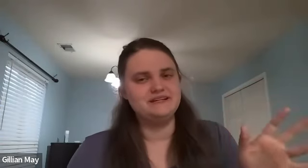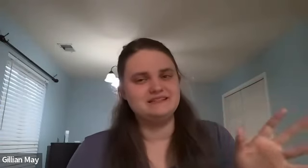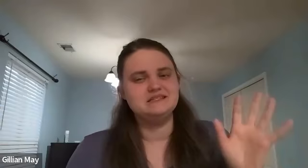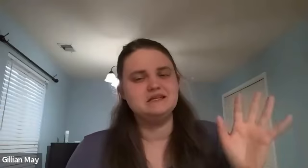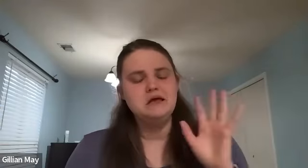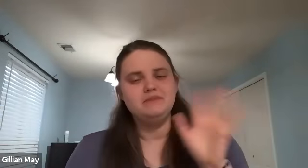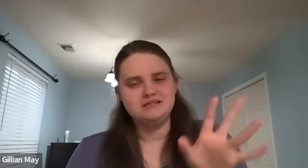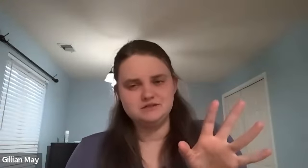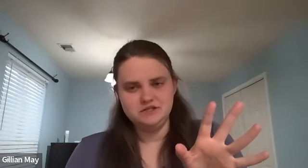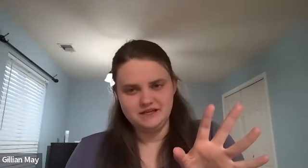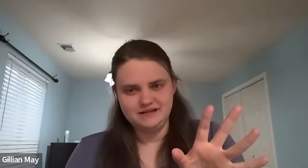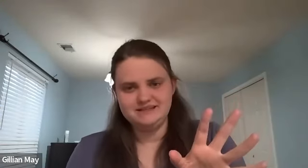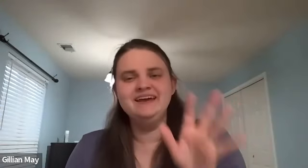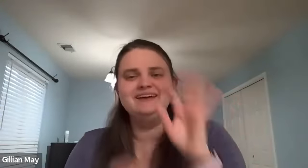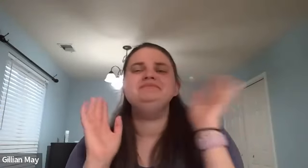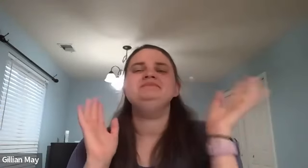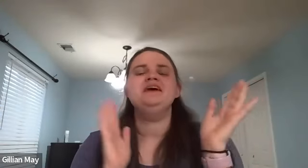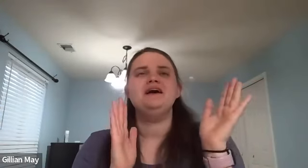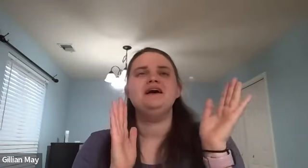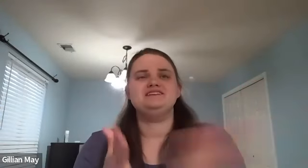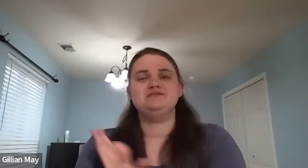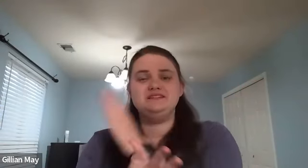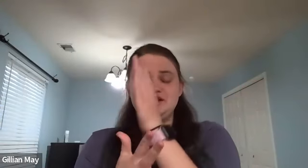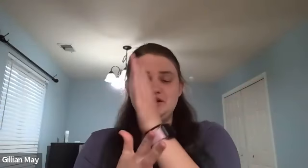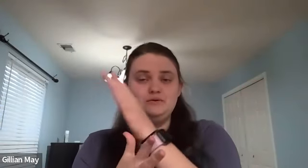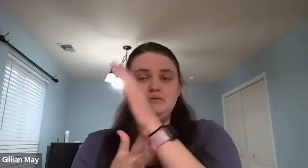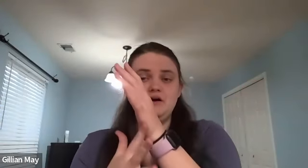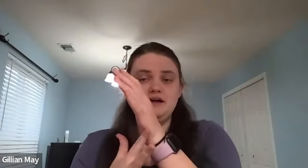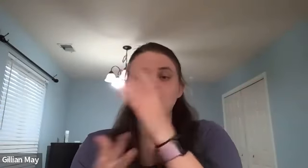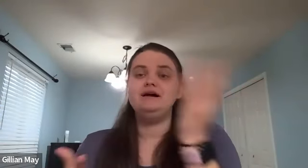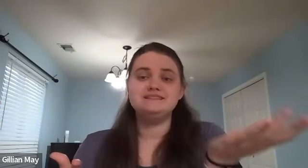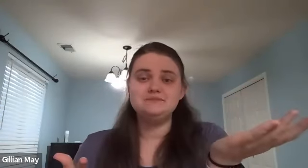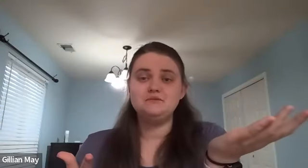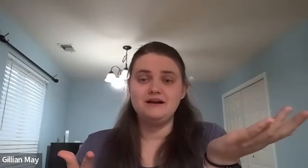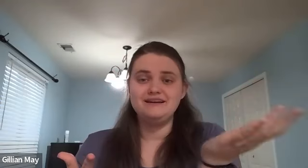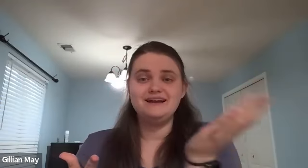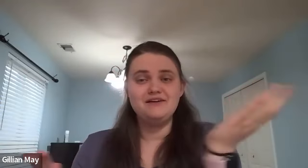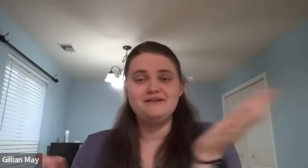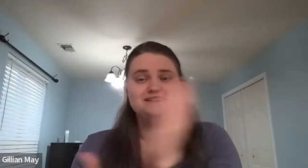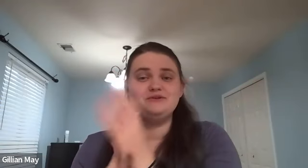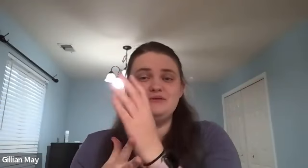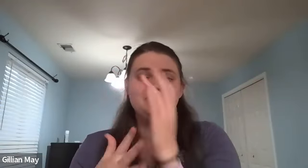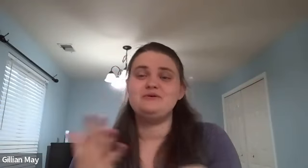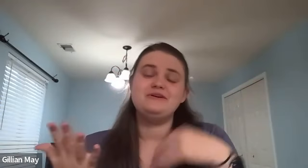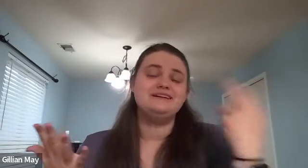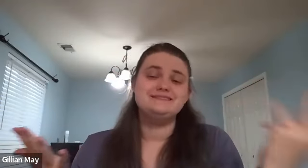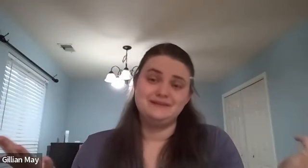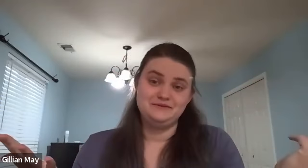make sense. Makes sense when you sign it. Okay, so we did who, what, well, I skipped what. I love how I said we're going in the order and I skipped